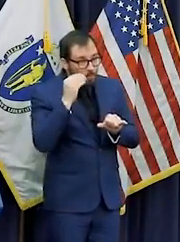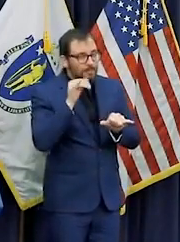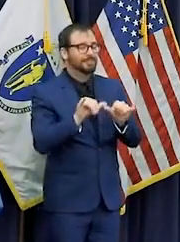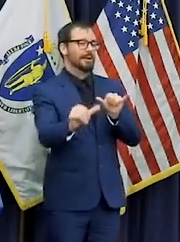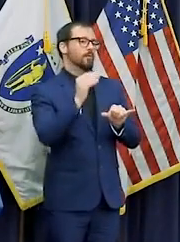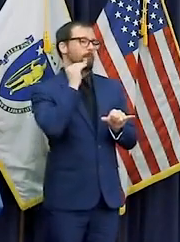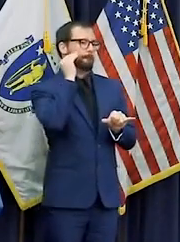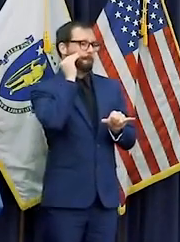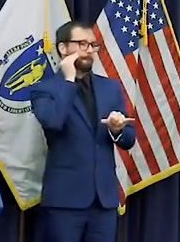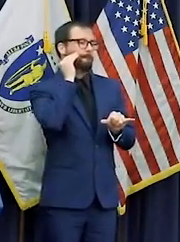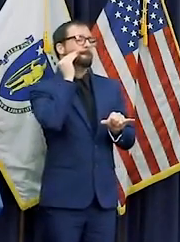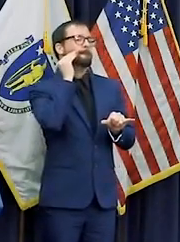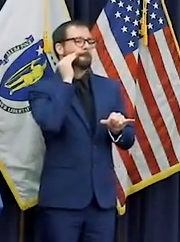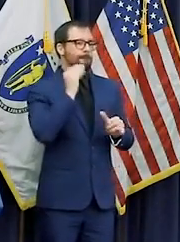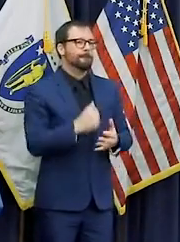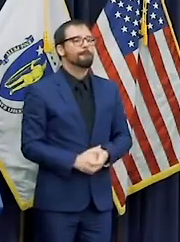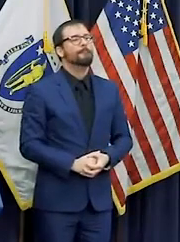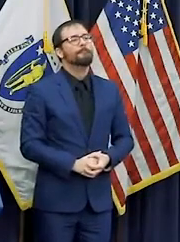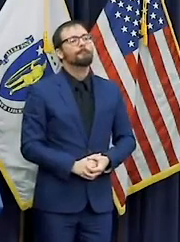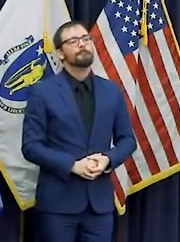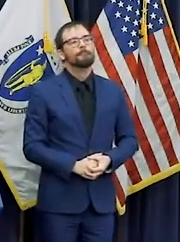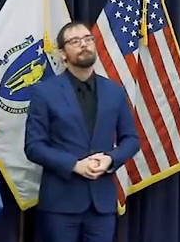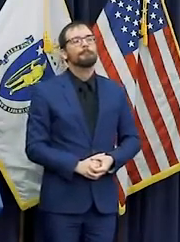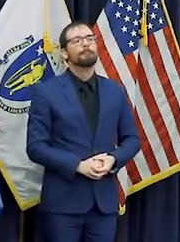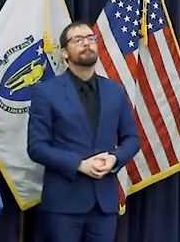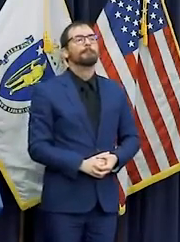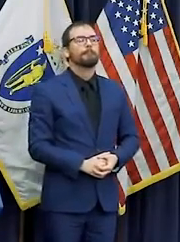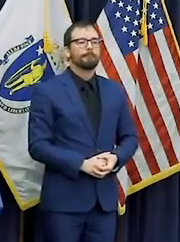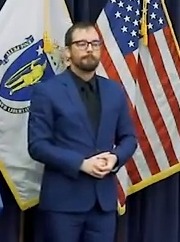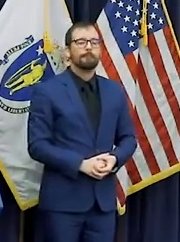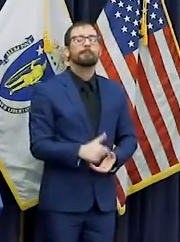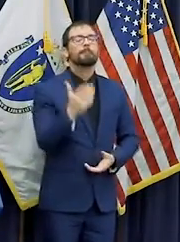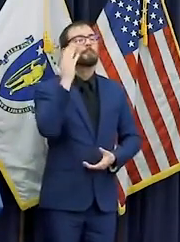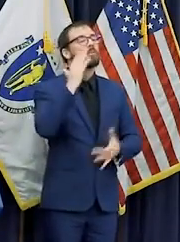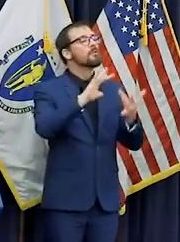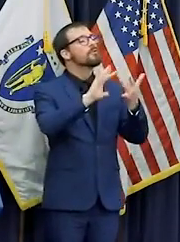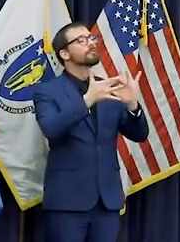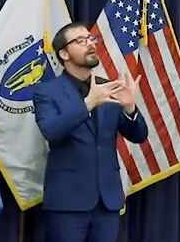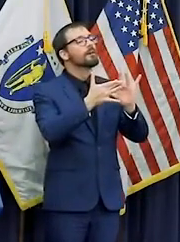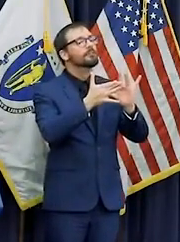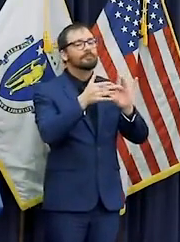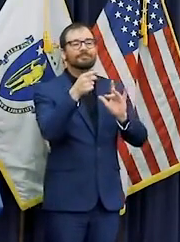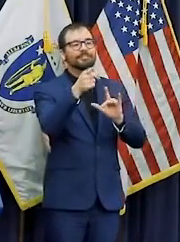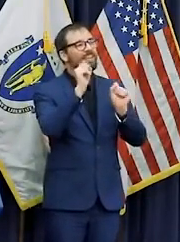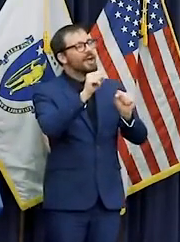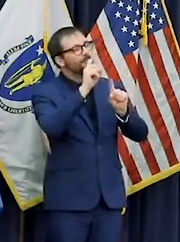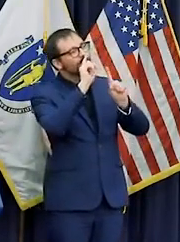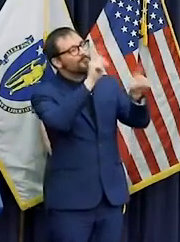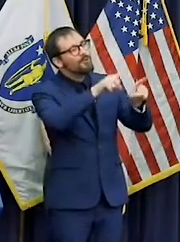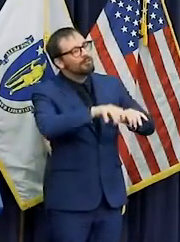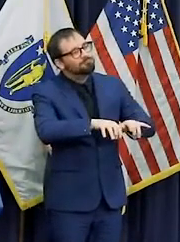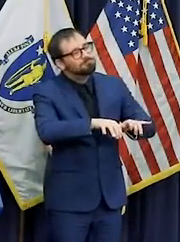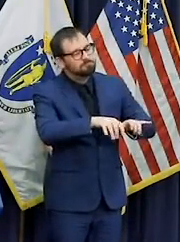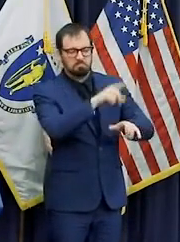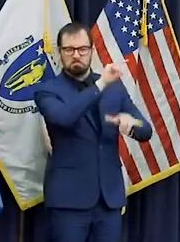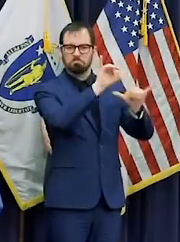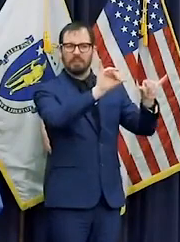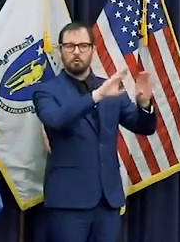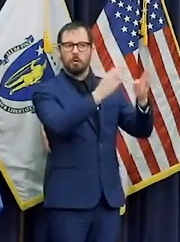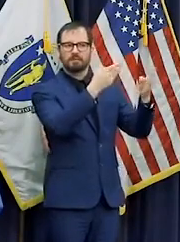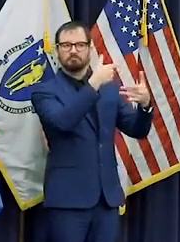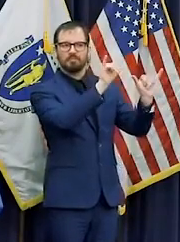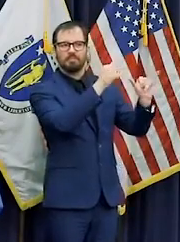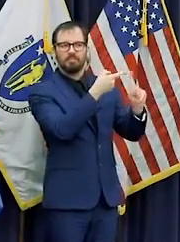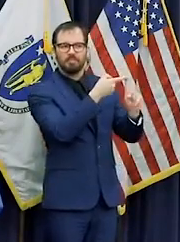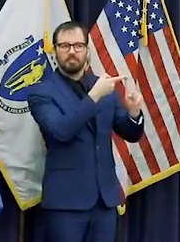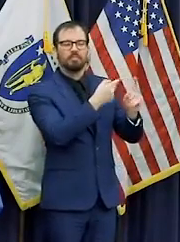also continue to be available. And lastly, restaurants and other businesses that sell food may continue to offer